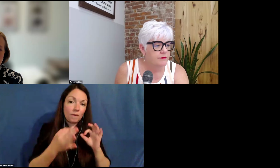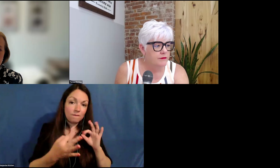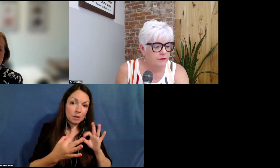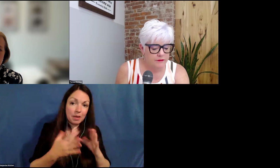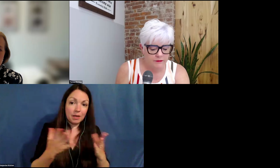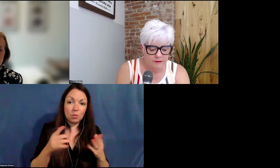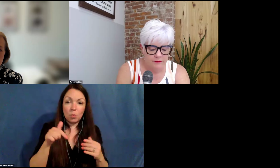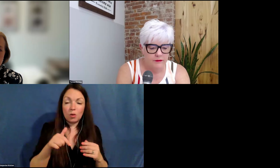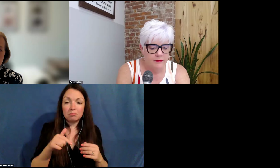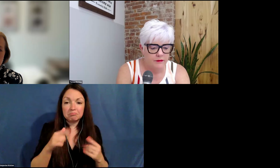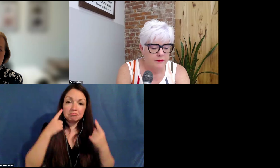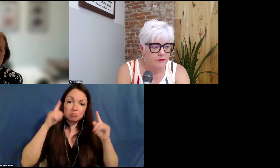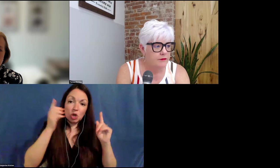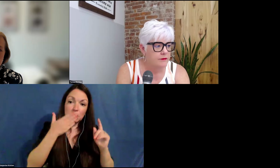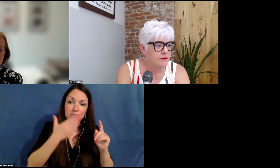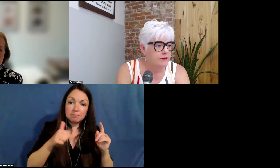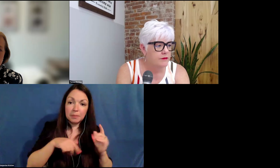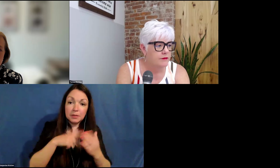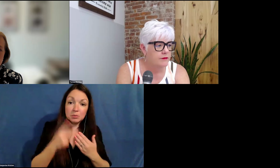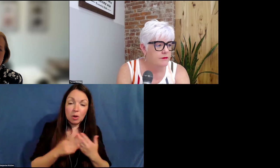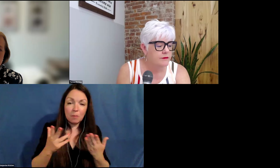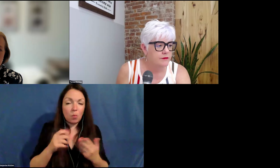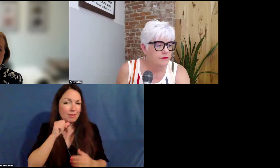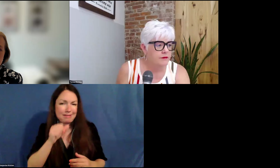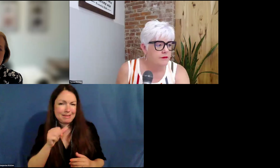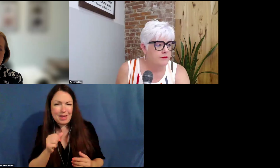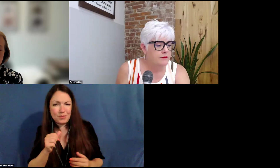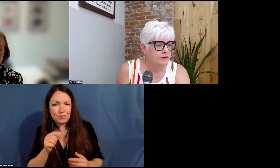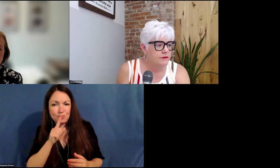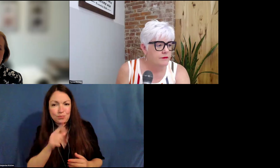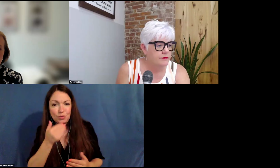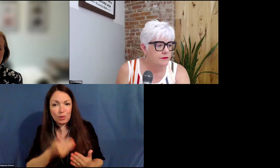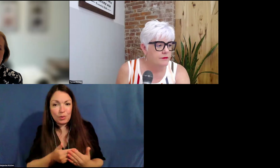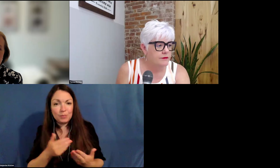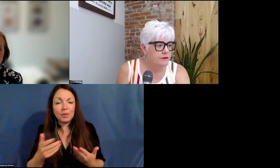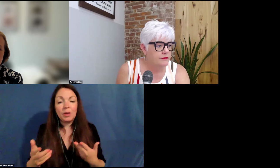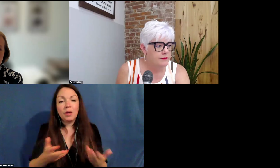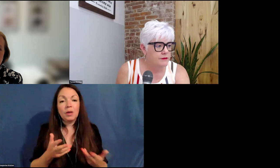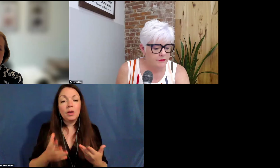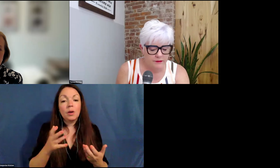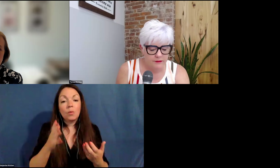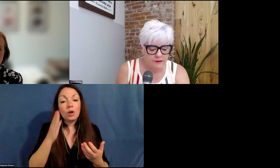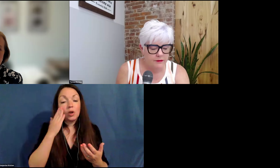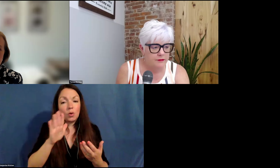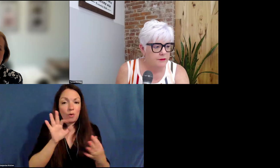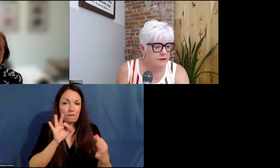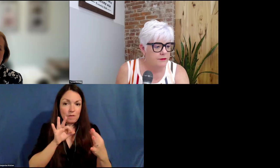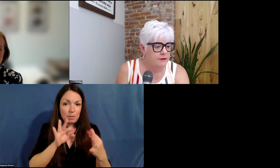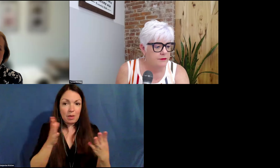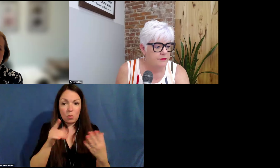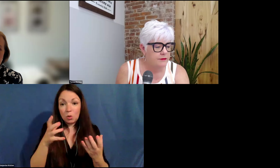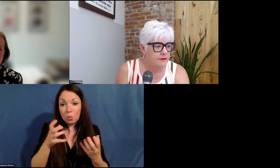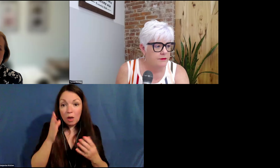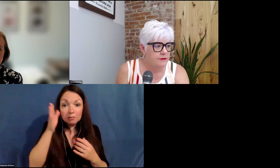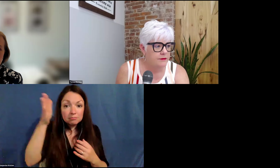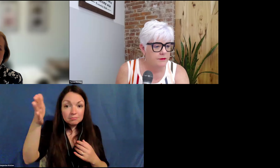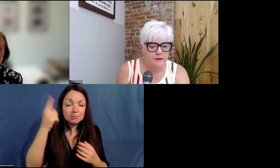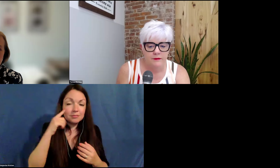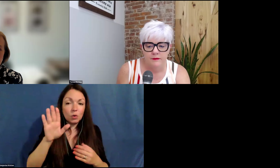for you, what didn't. What kinds of programming and resources do you want for your creative business going forward? Is there a particular workshop